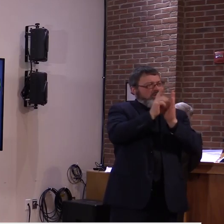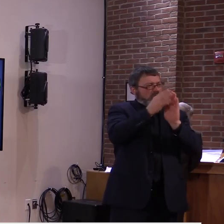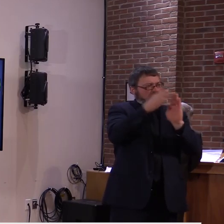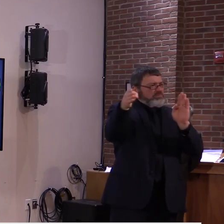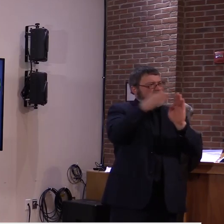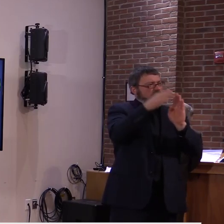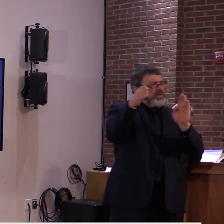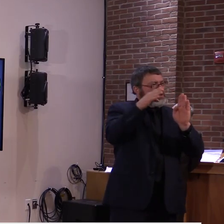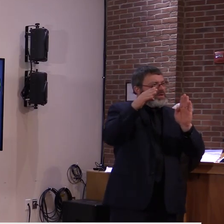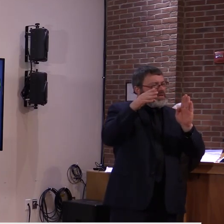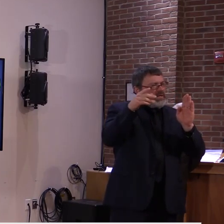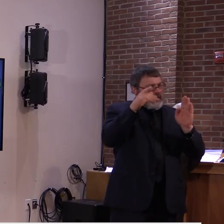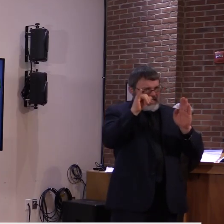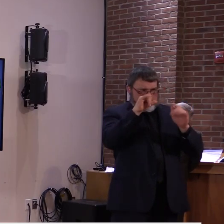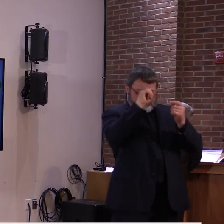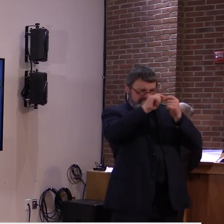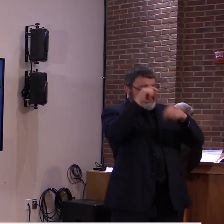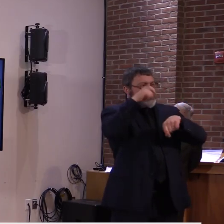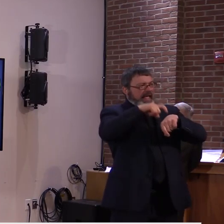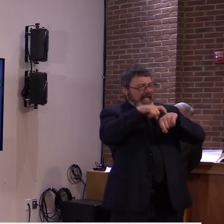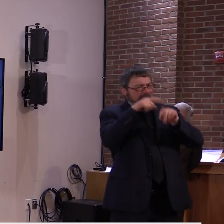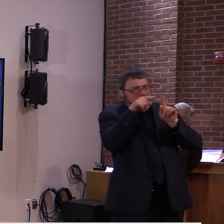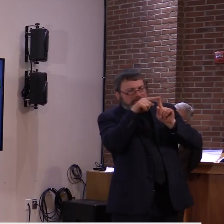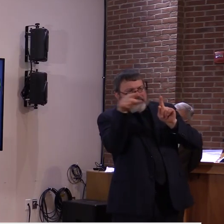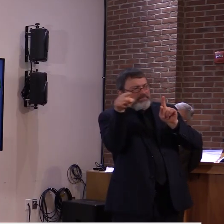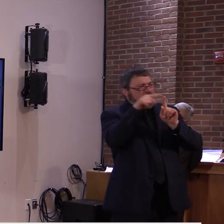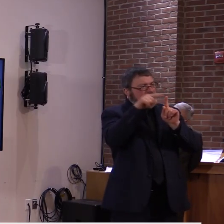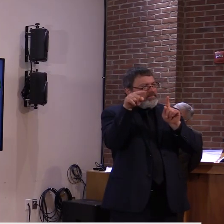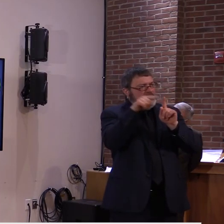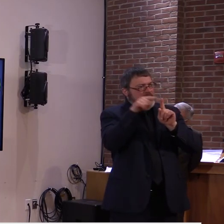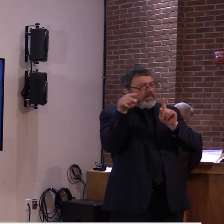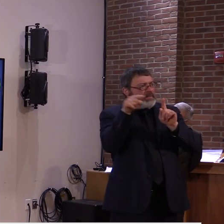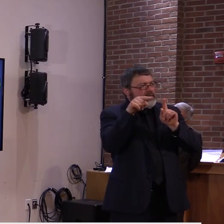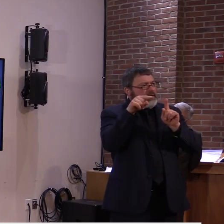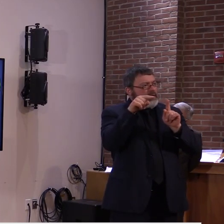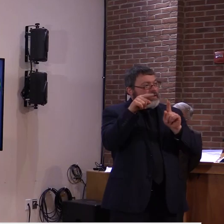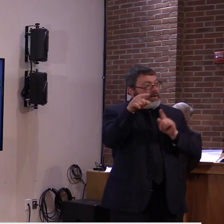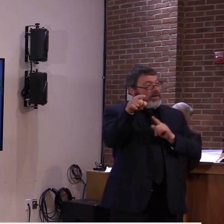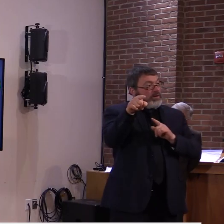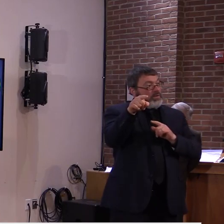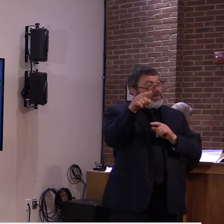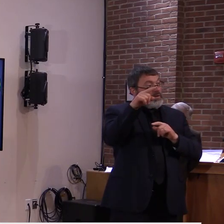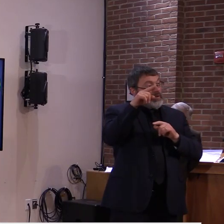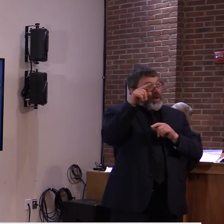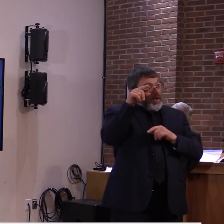period before a positive test, especially for an asymptomatic person